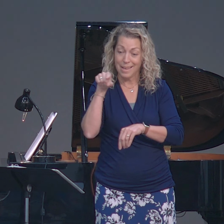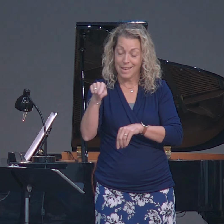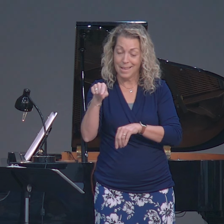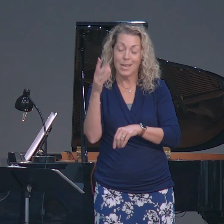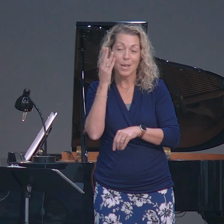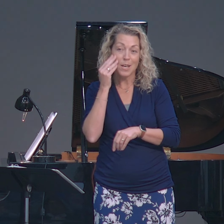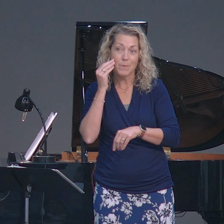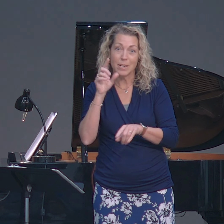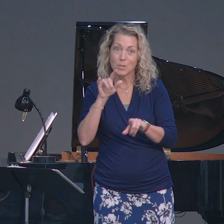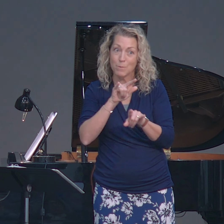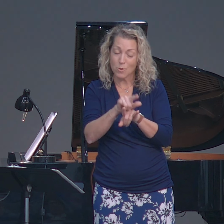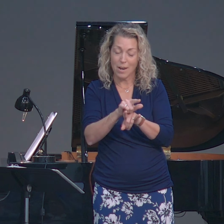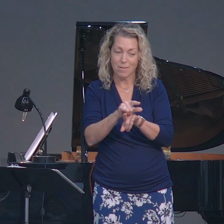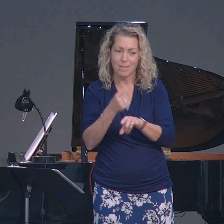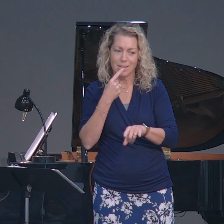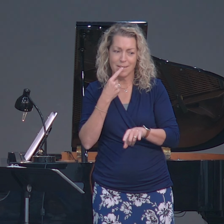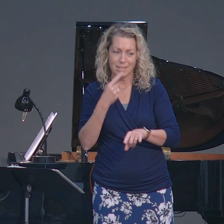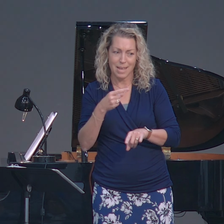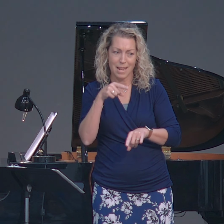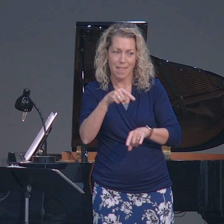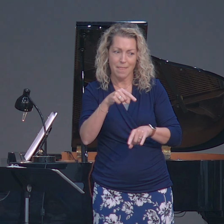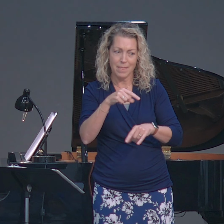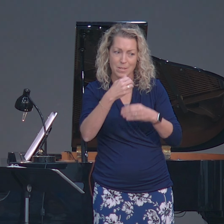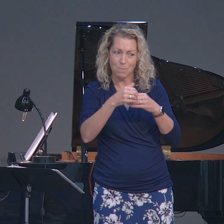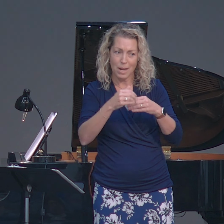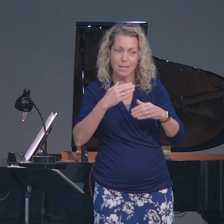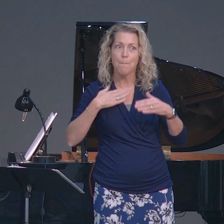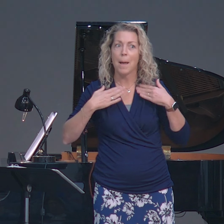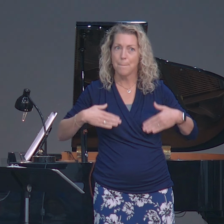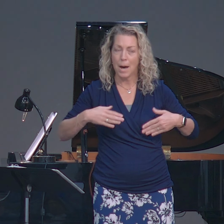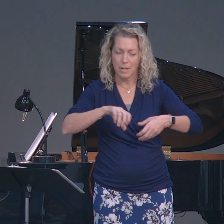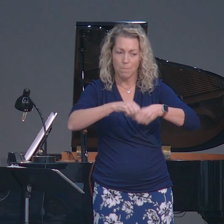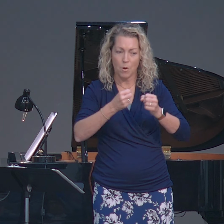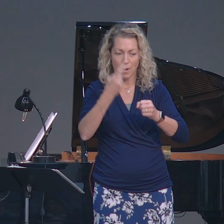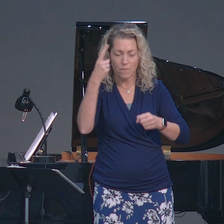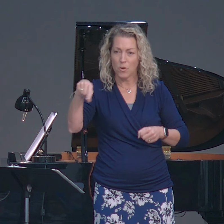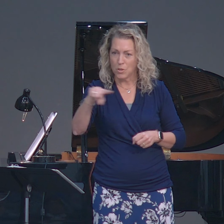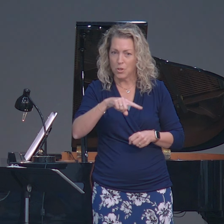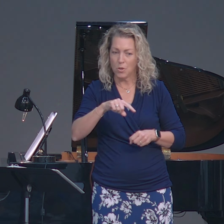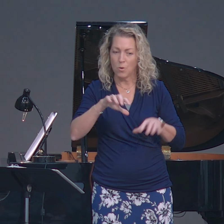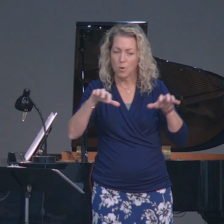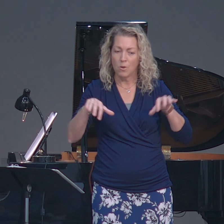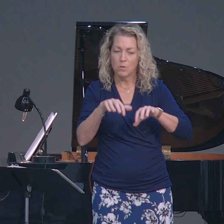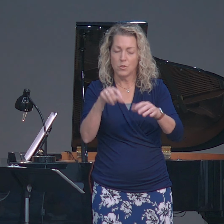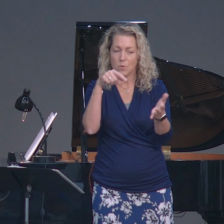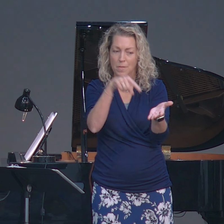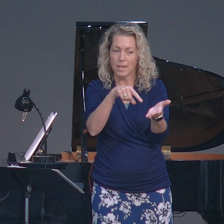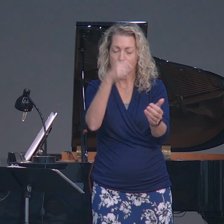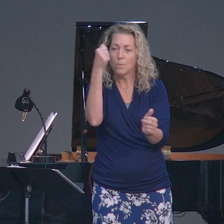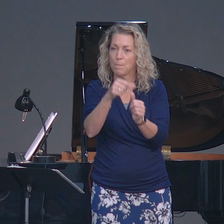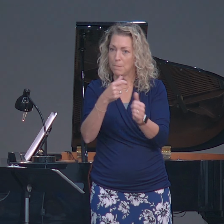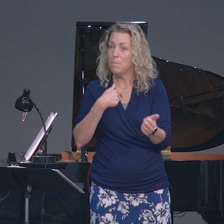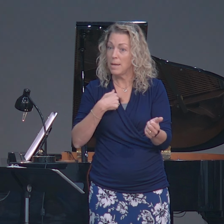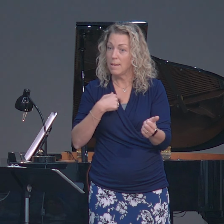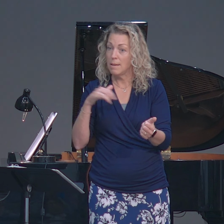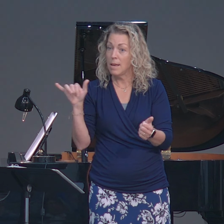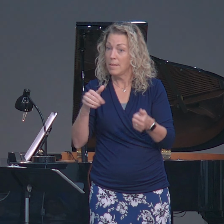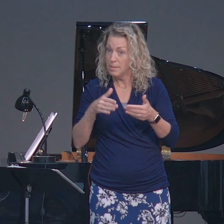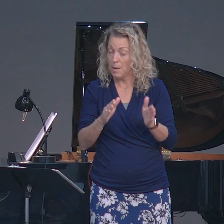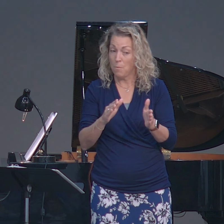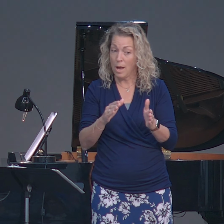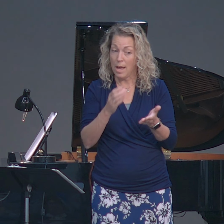he broke it and said, 'This is my body, which is for you. Do this in remembrance of me.' In the same way, also,